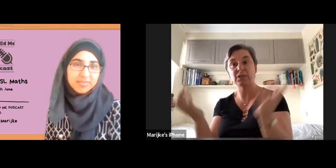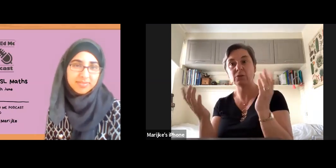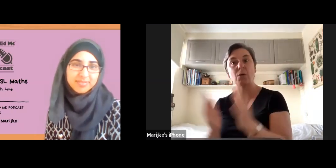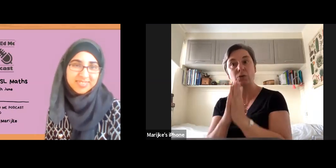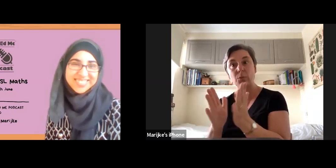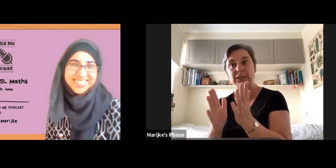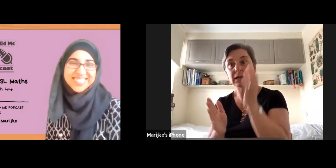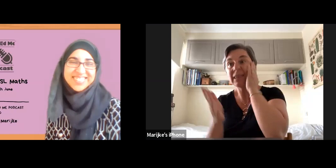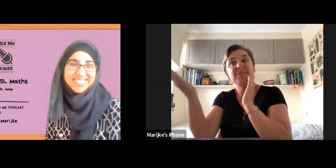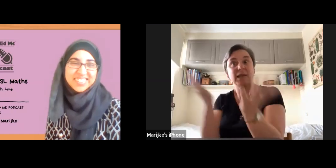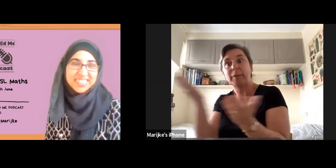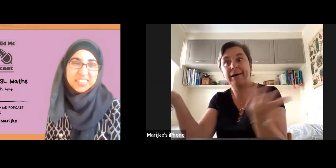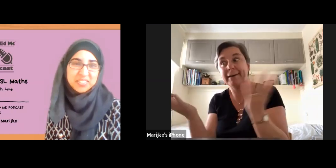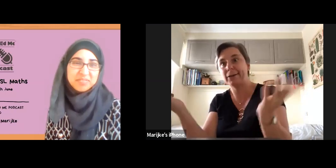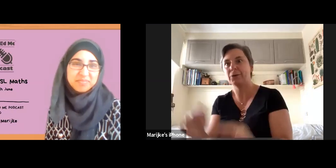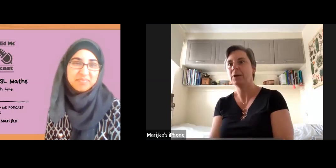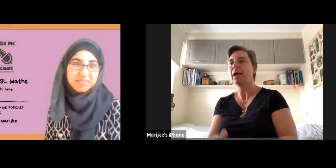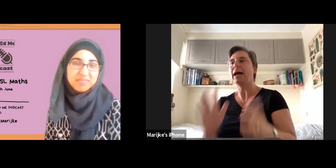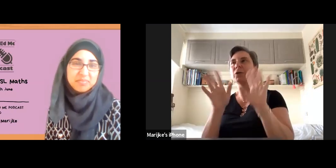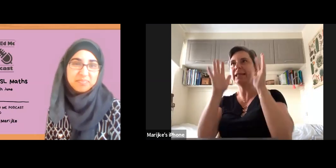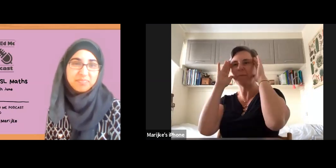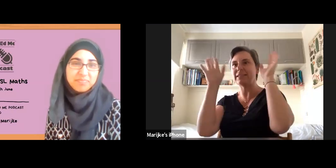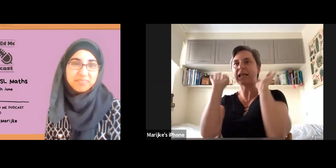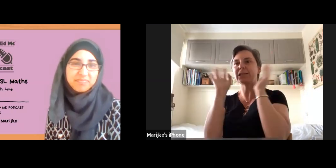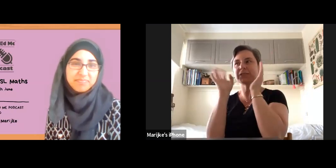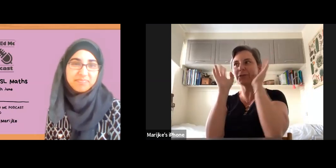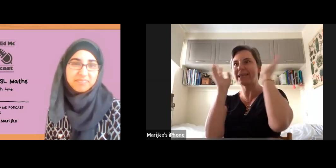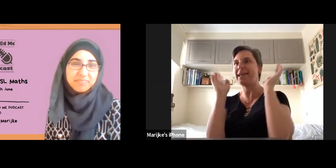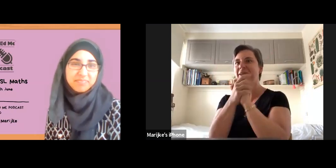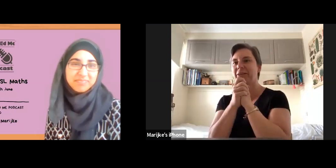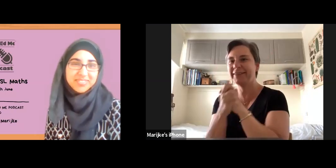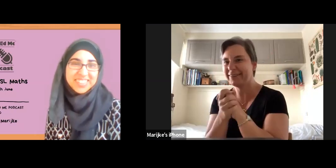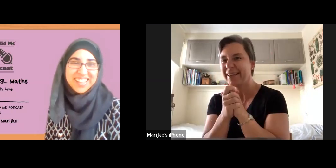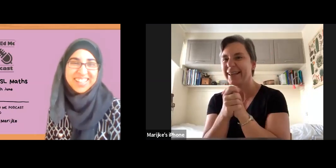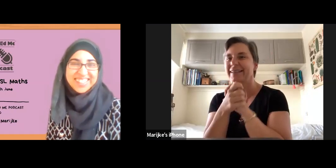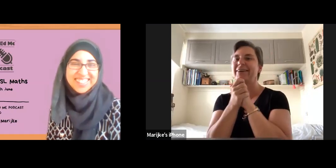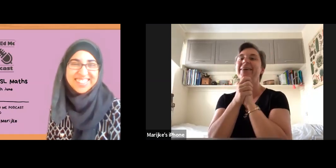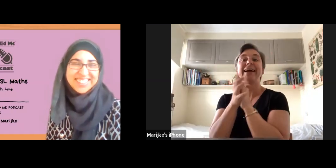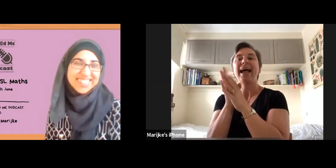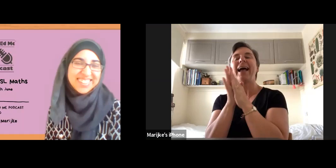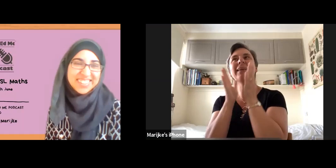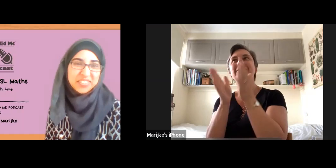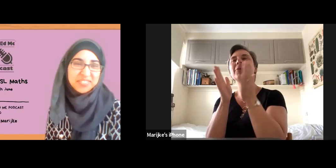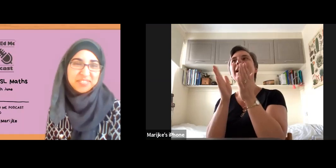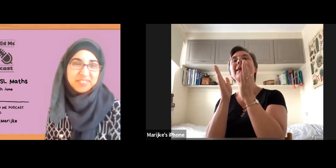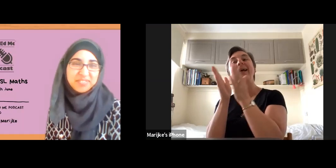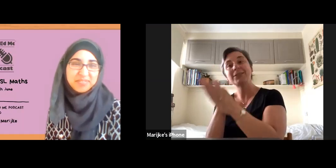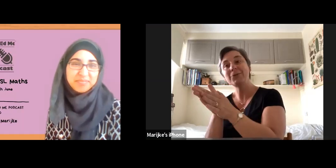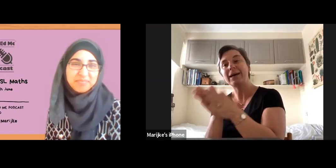I was always there. I lived nearby, I couldn't leave my cells for a day. And I thought, I can't do that with the